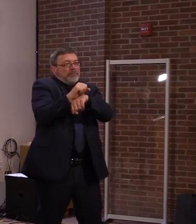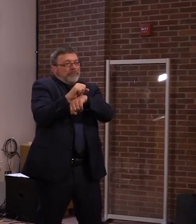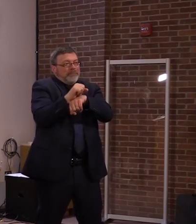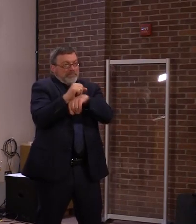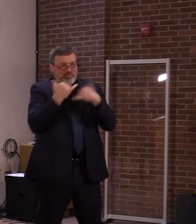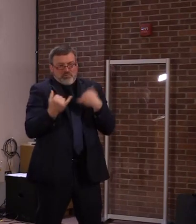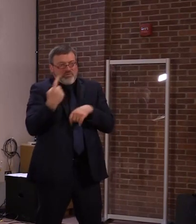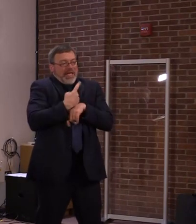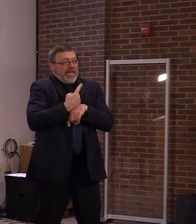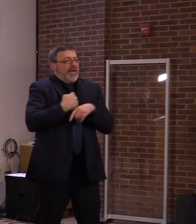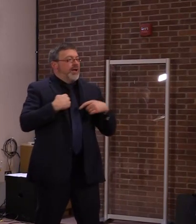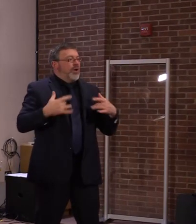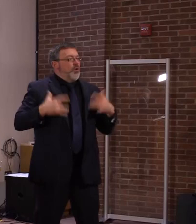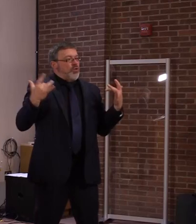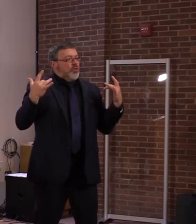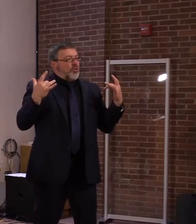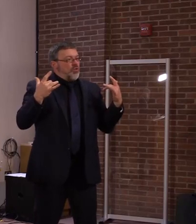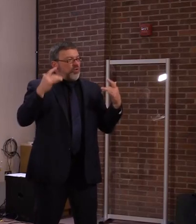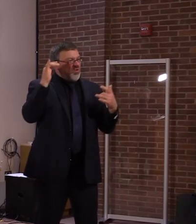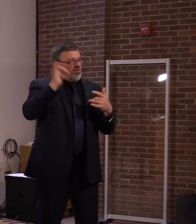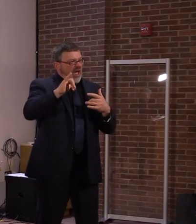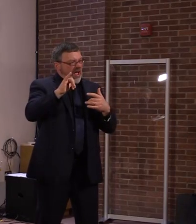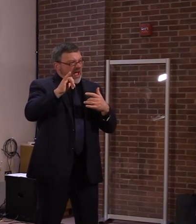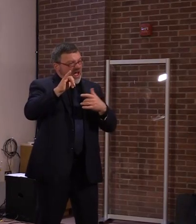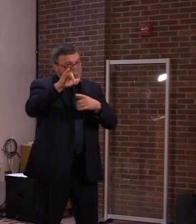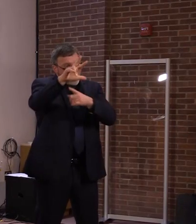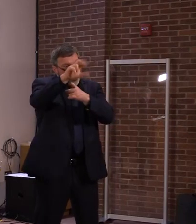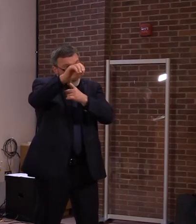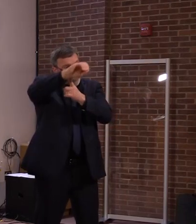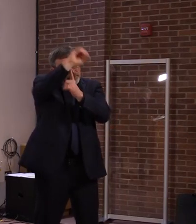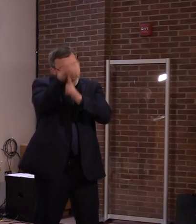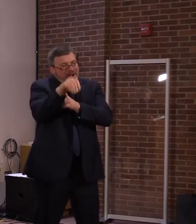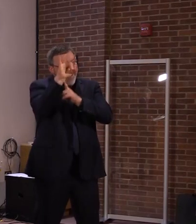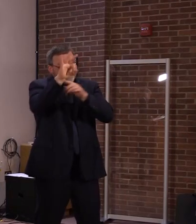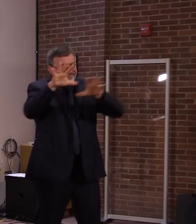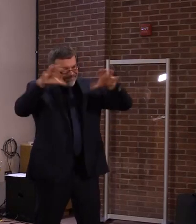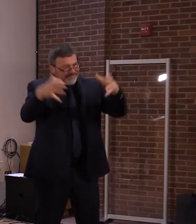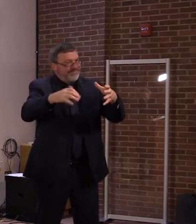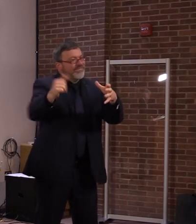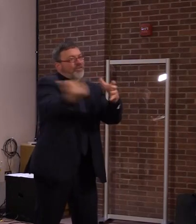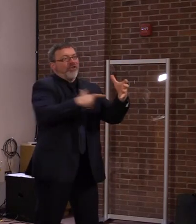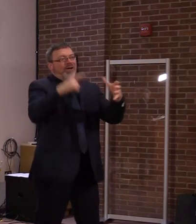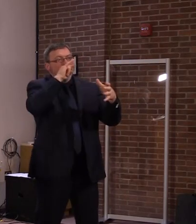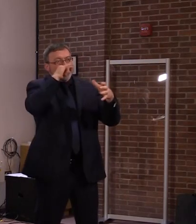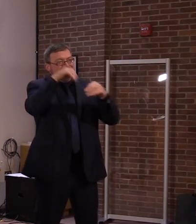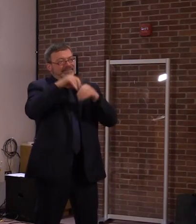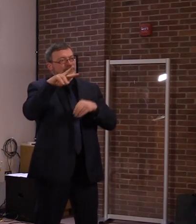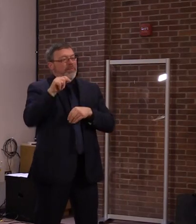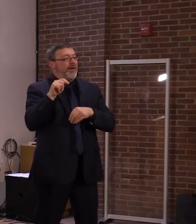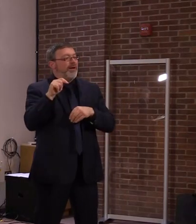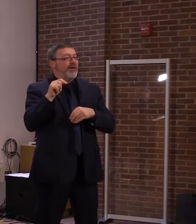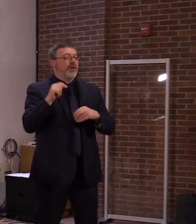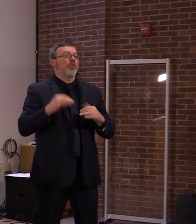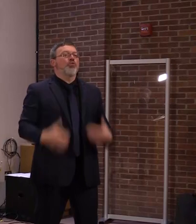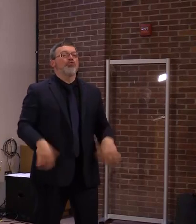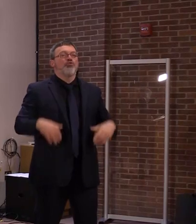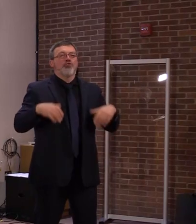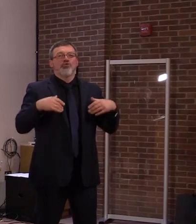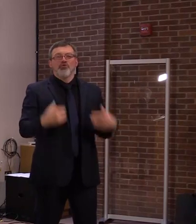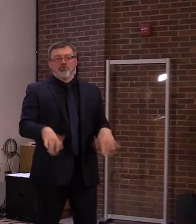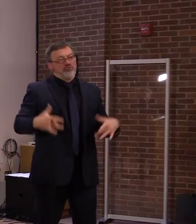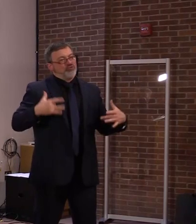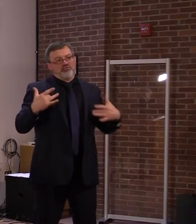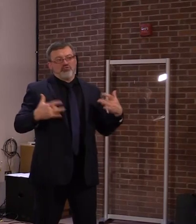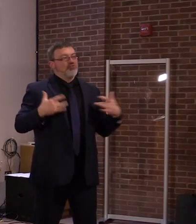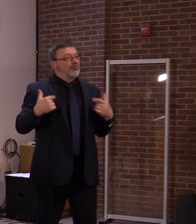over 30% of Vermont kids in that age range. Specific, and as you saw, we're